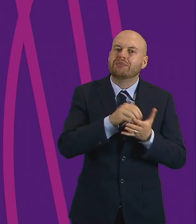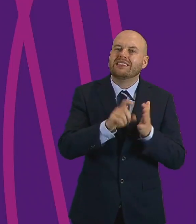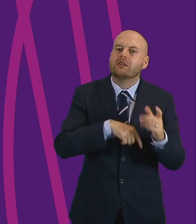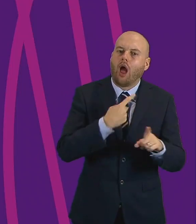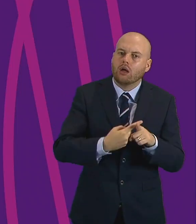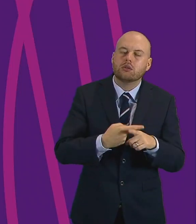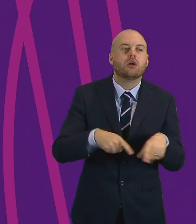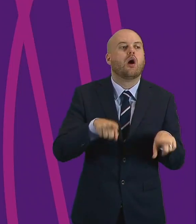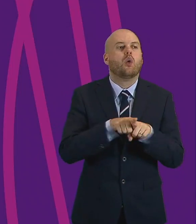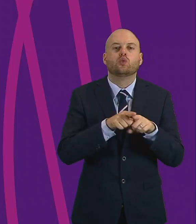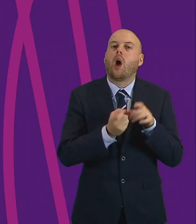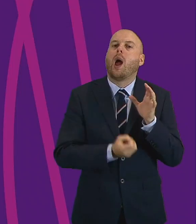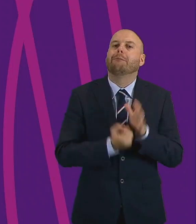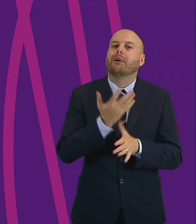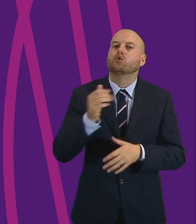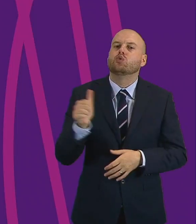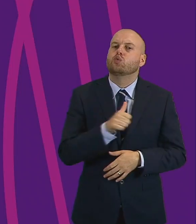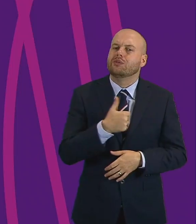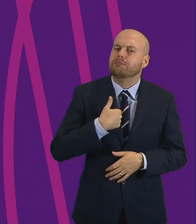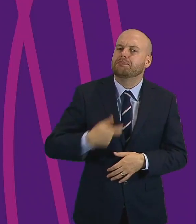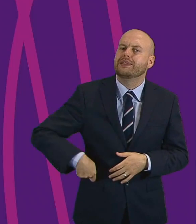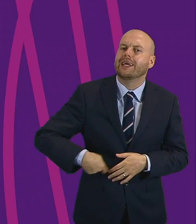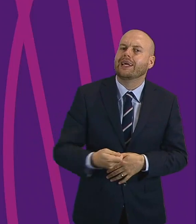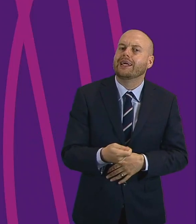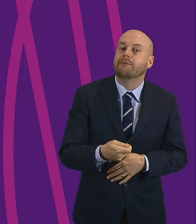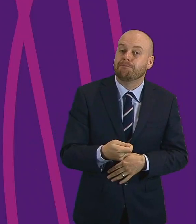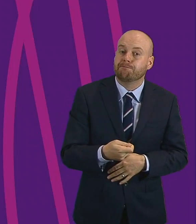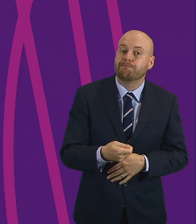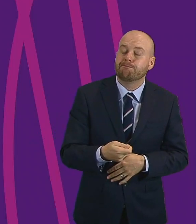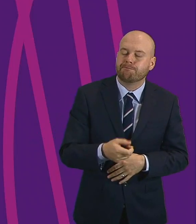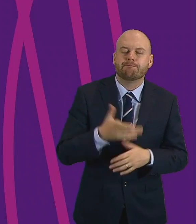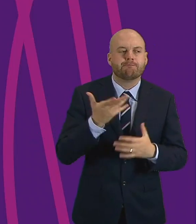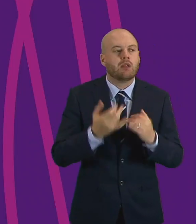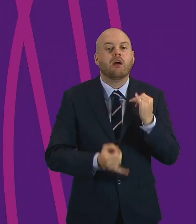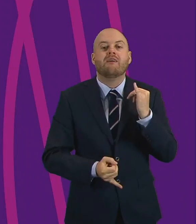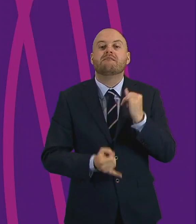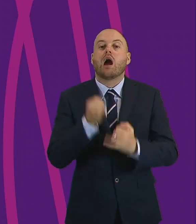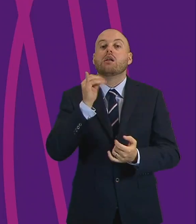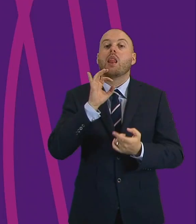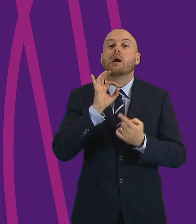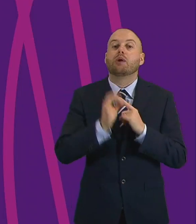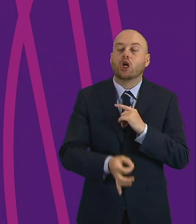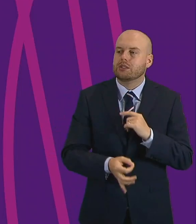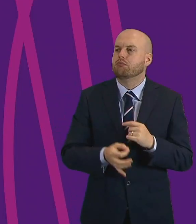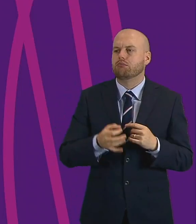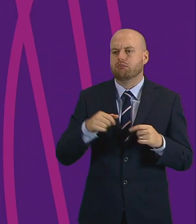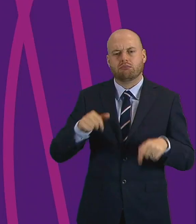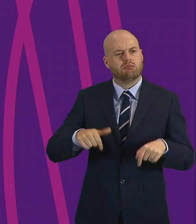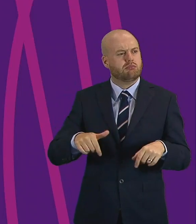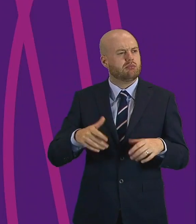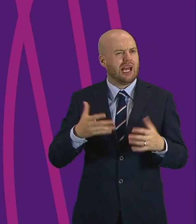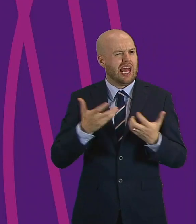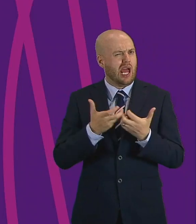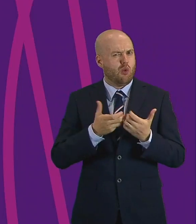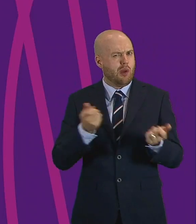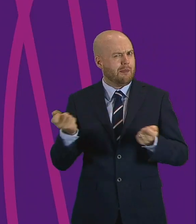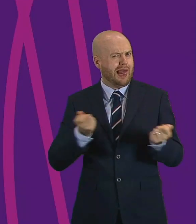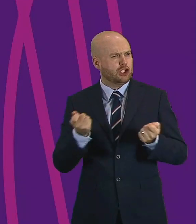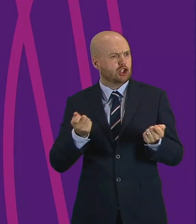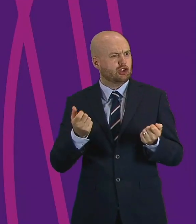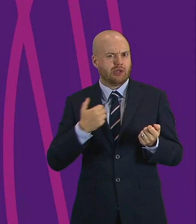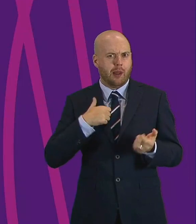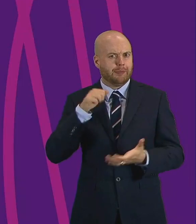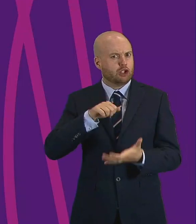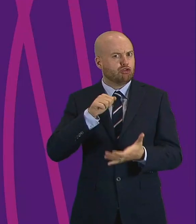point: how are we as a Parliament going to manage our budgets going forward? In recent years, the aim in our budget process seems to have been